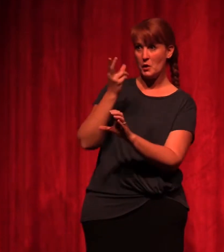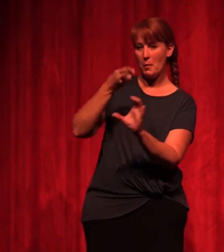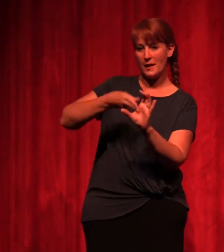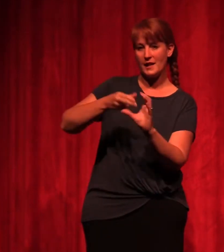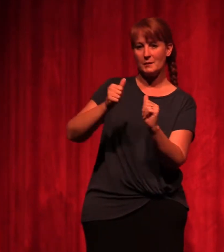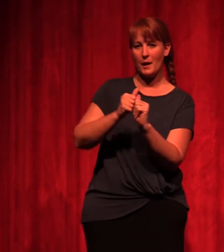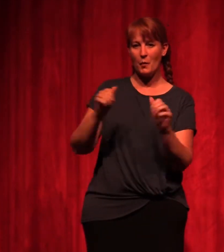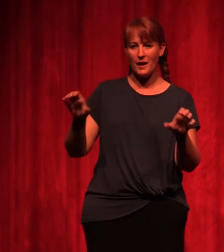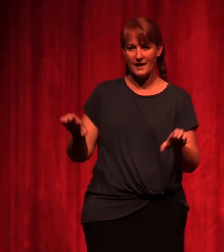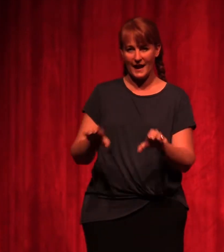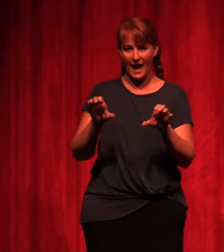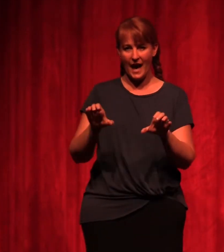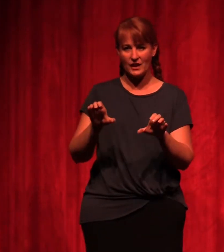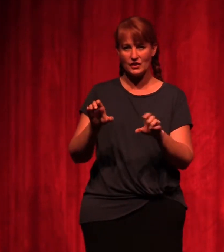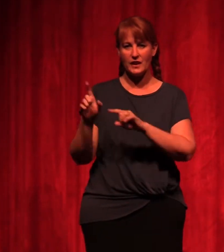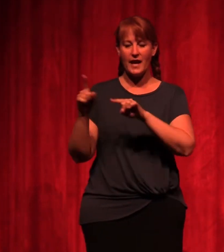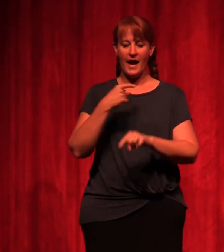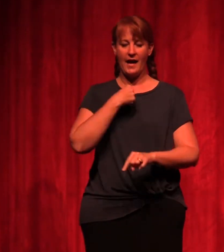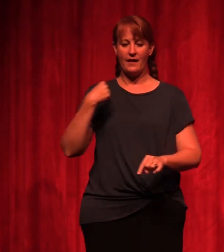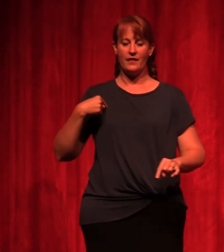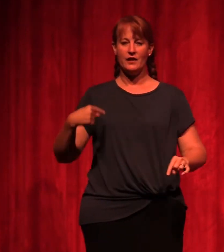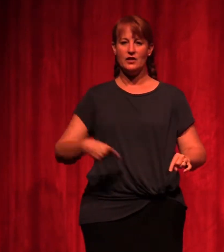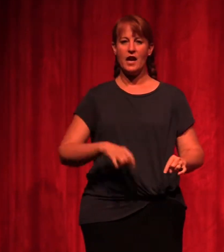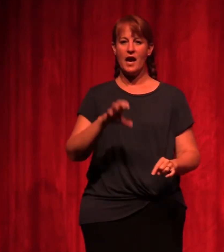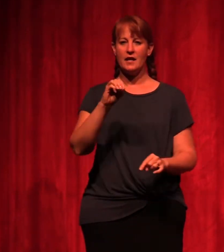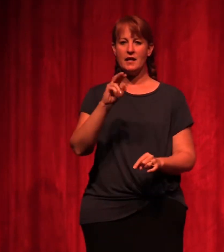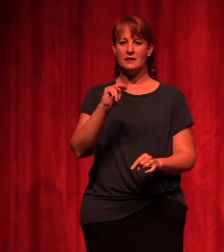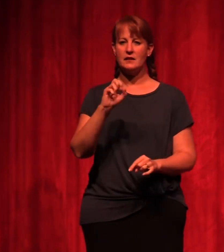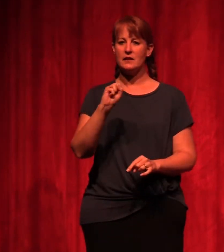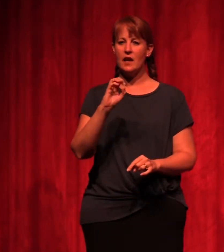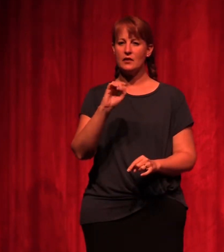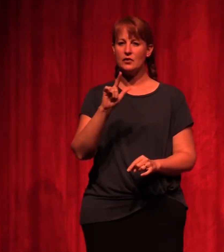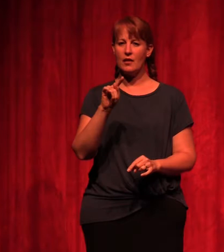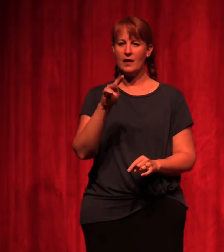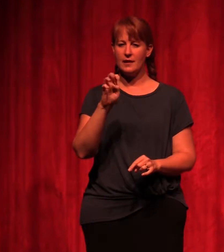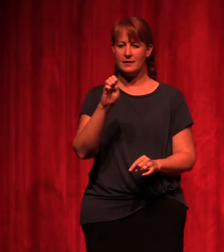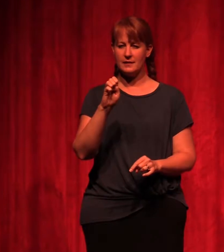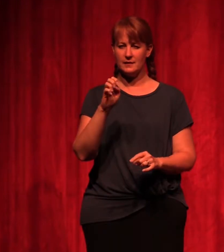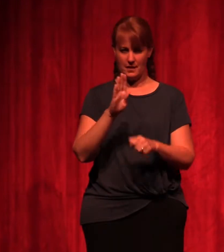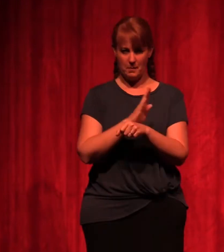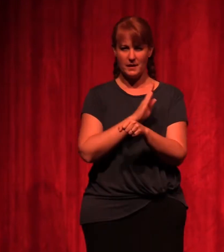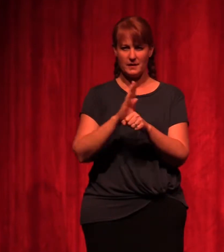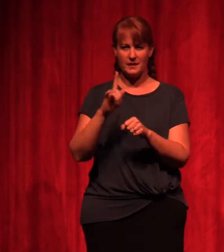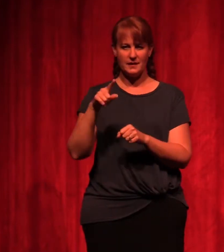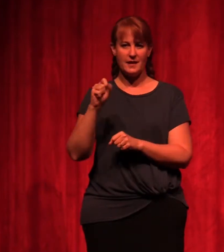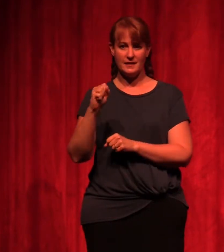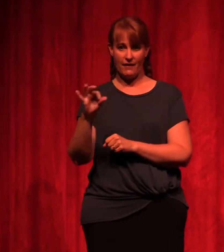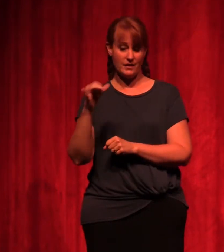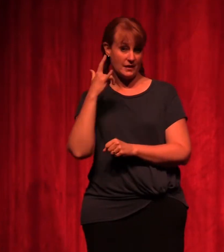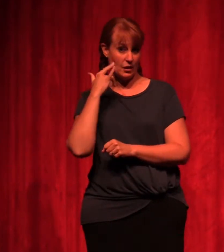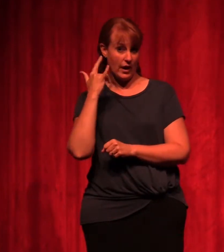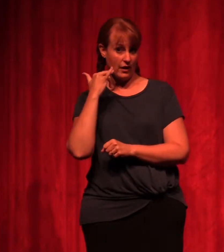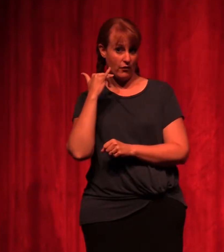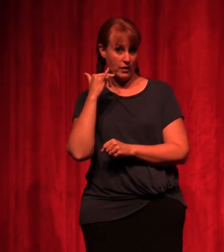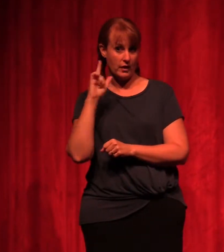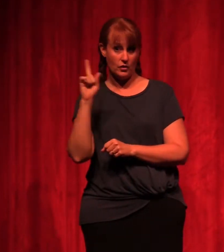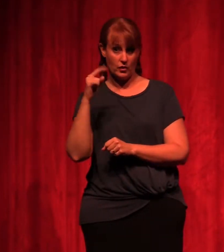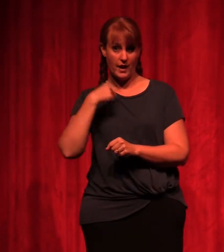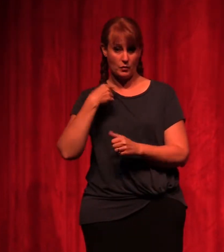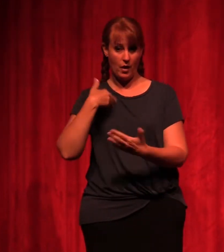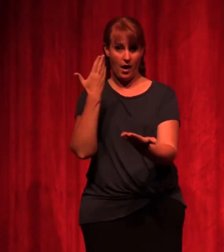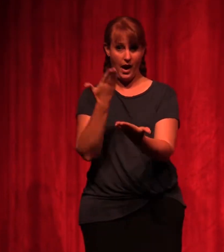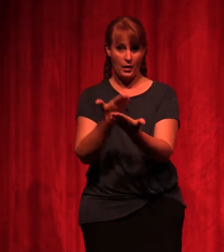action at the Chinese Consulate in San Francisco. So that's how I found myself at 6 in the